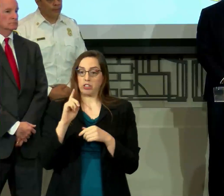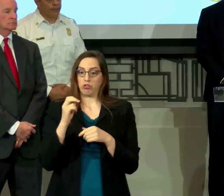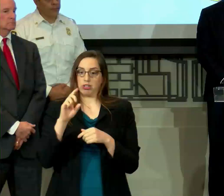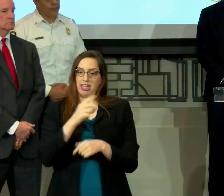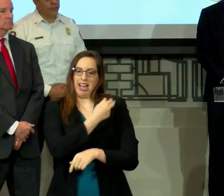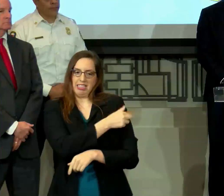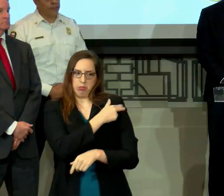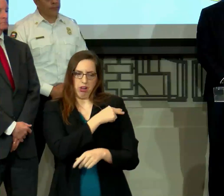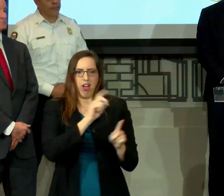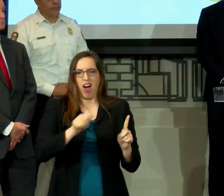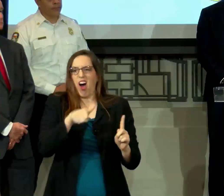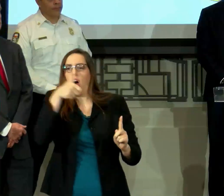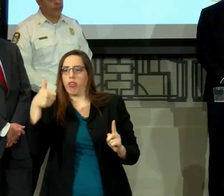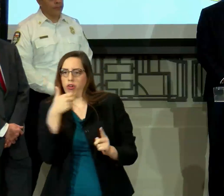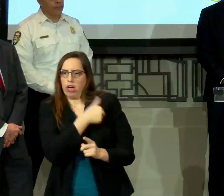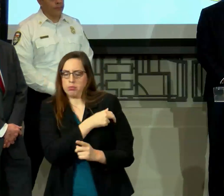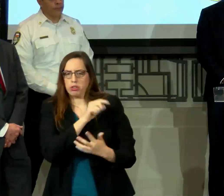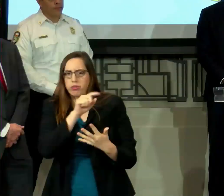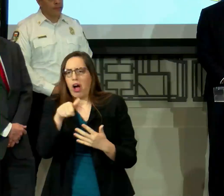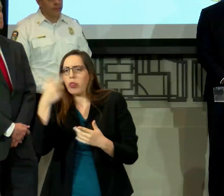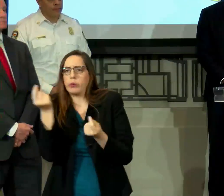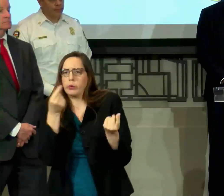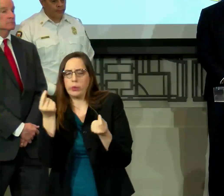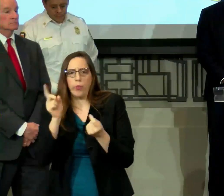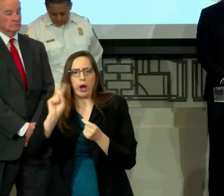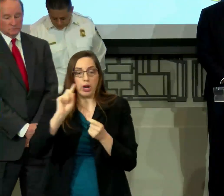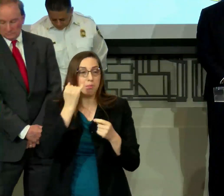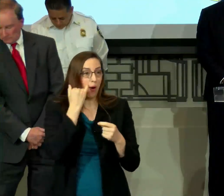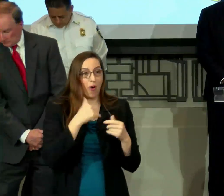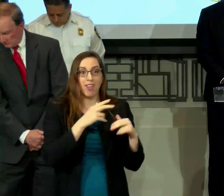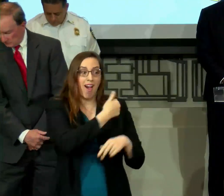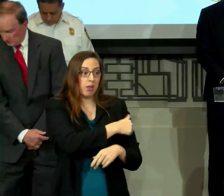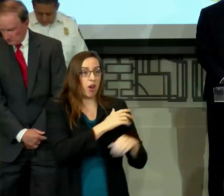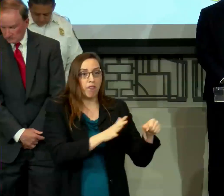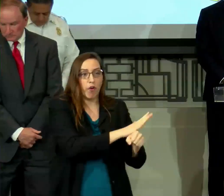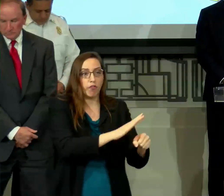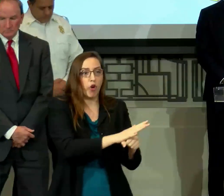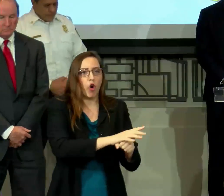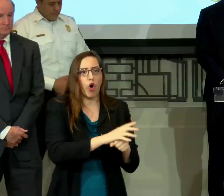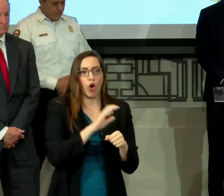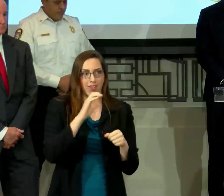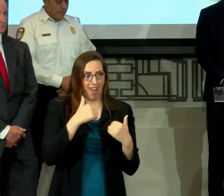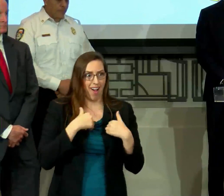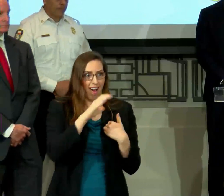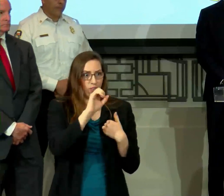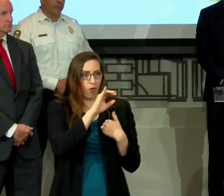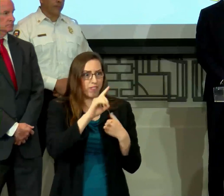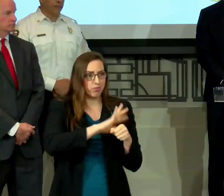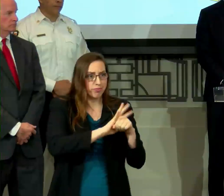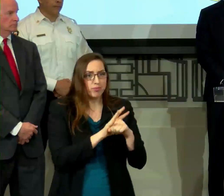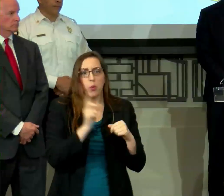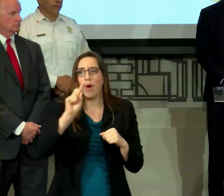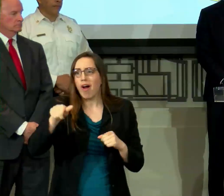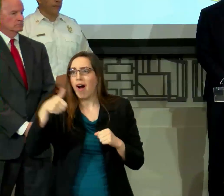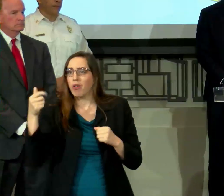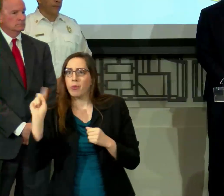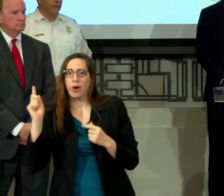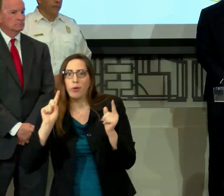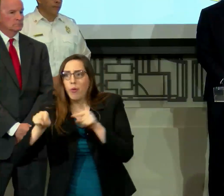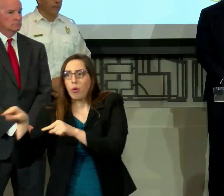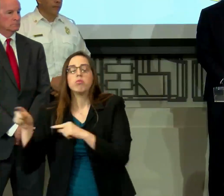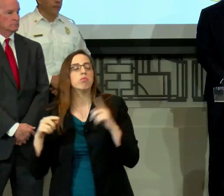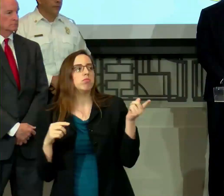else you're looking to potentially house hospital overflow patients for COVID? And we're looking at in different quadrants of the